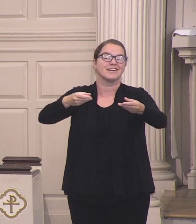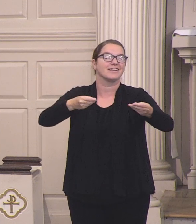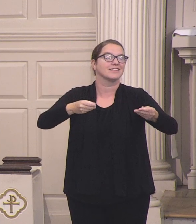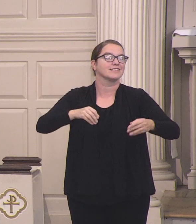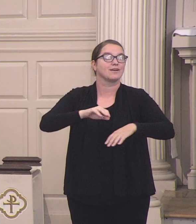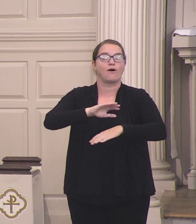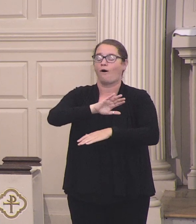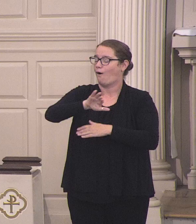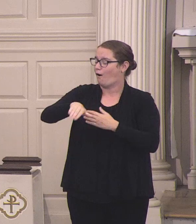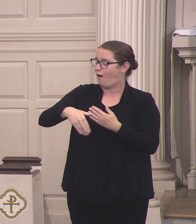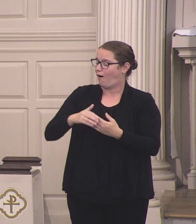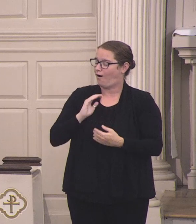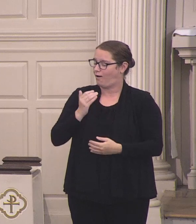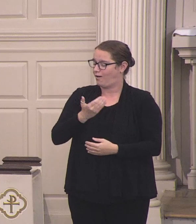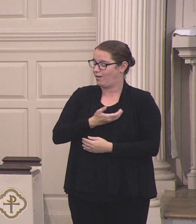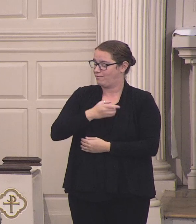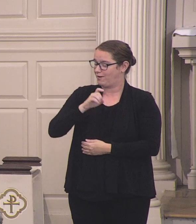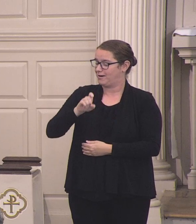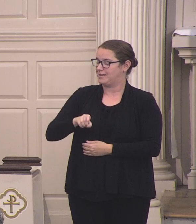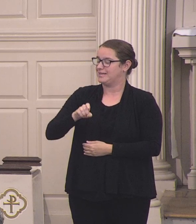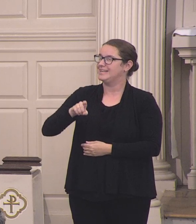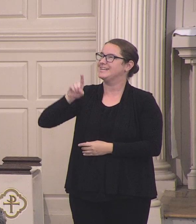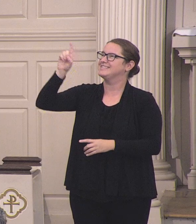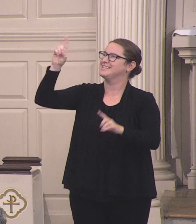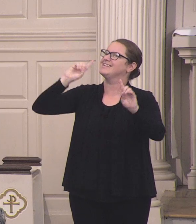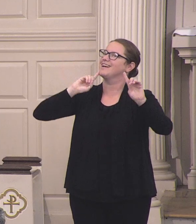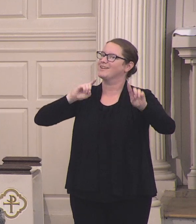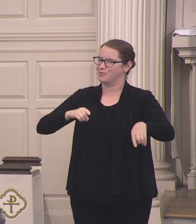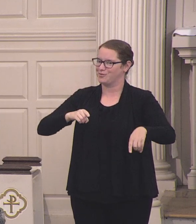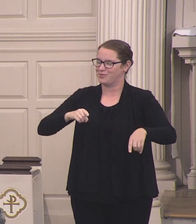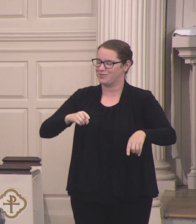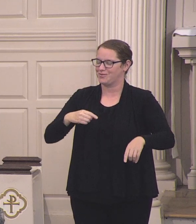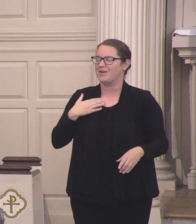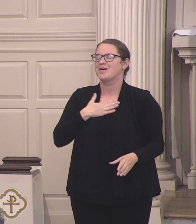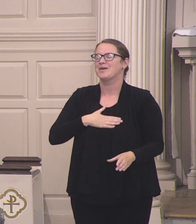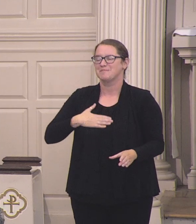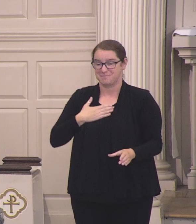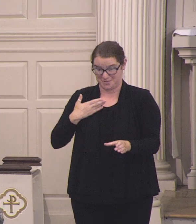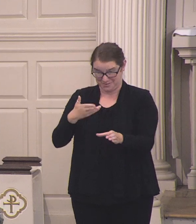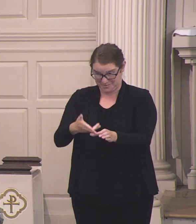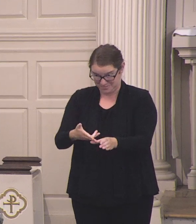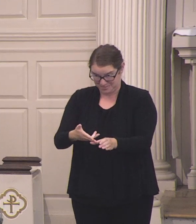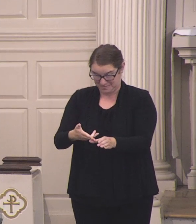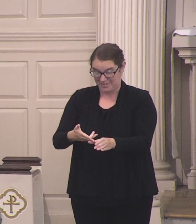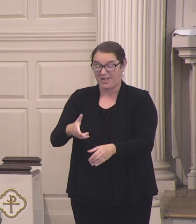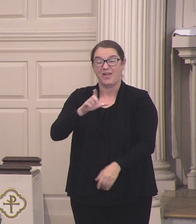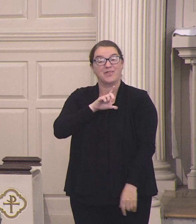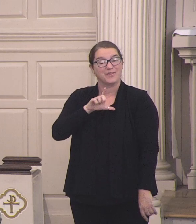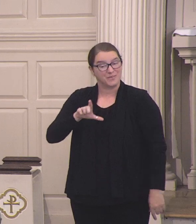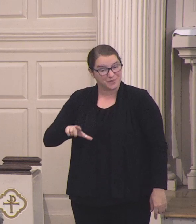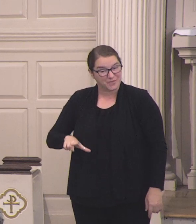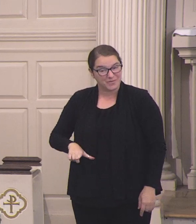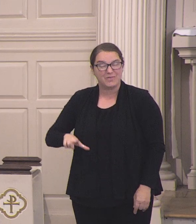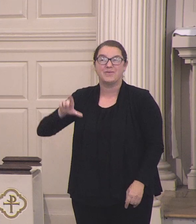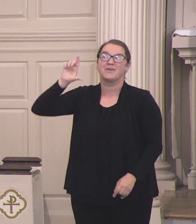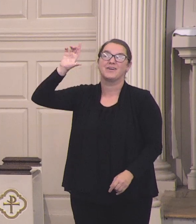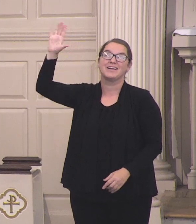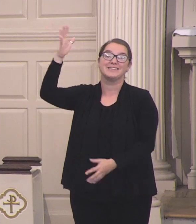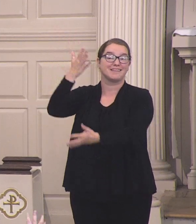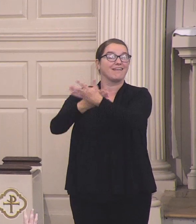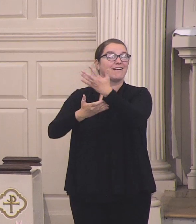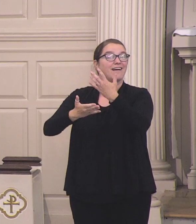answers all our needs. The hand of the